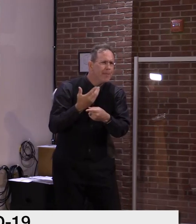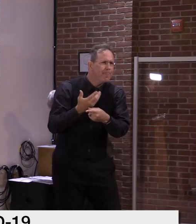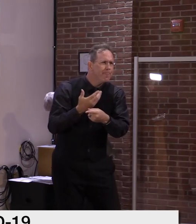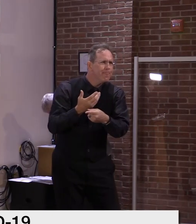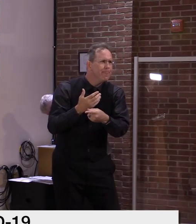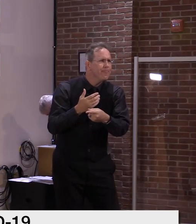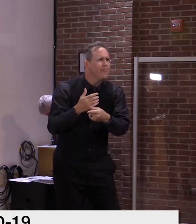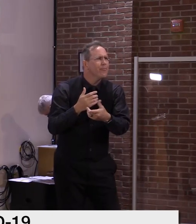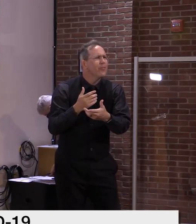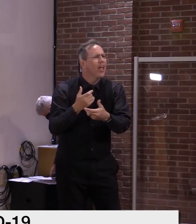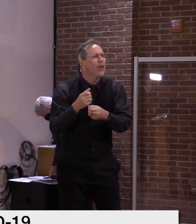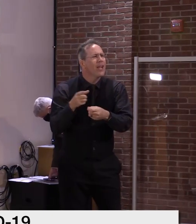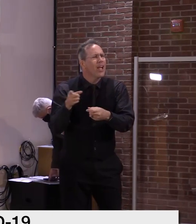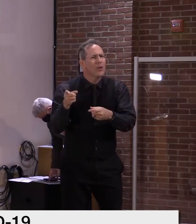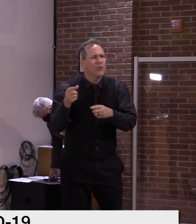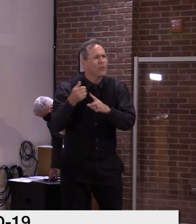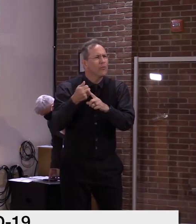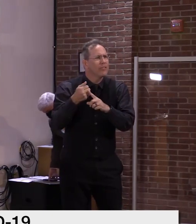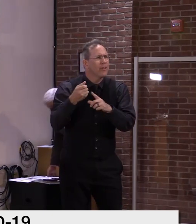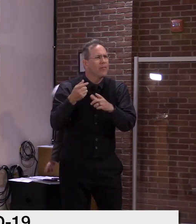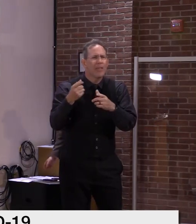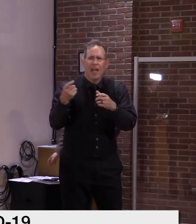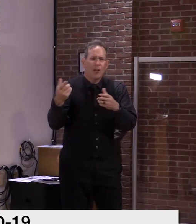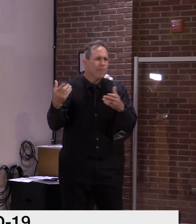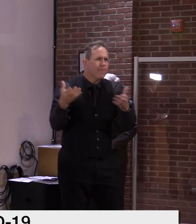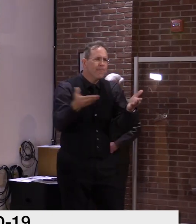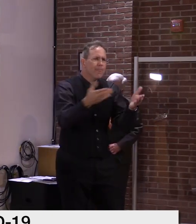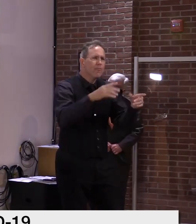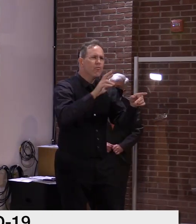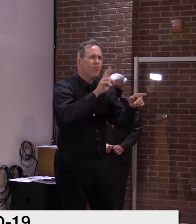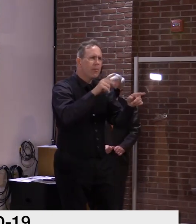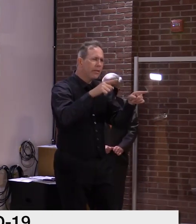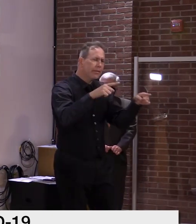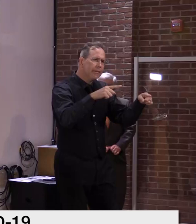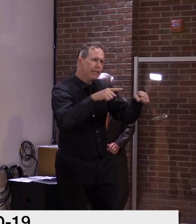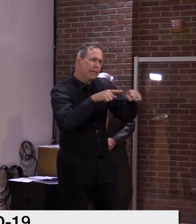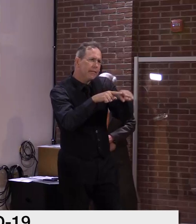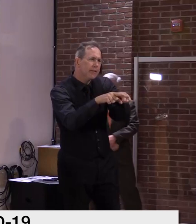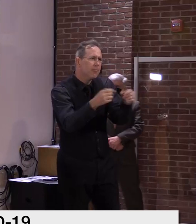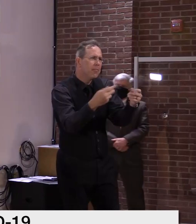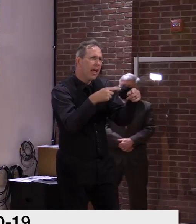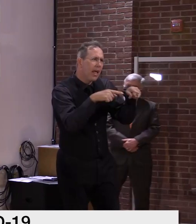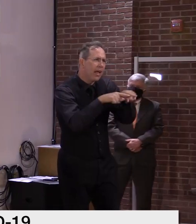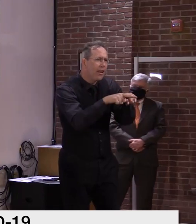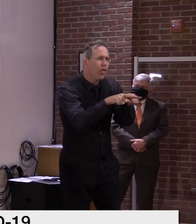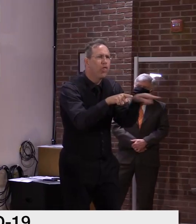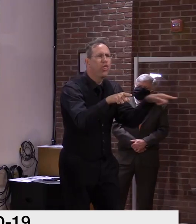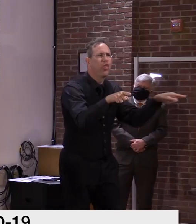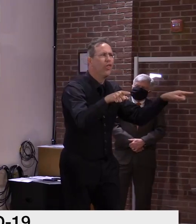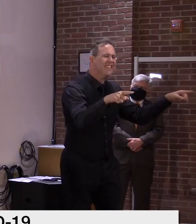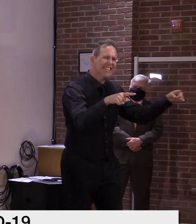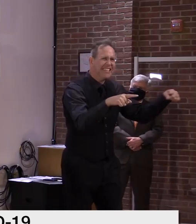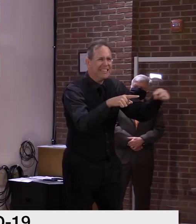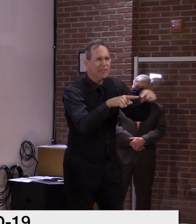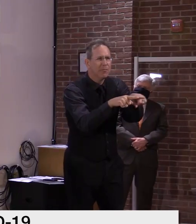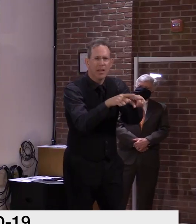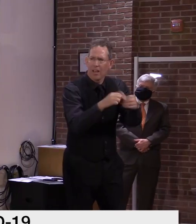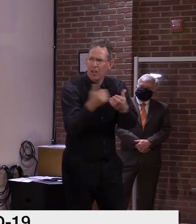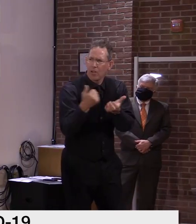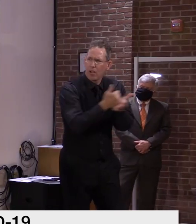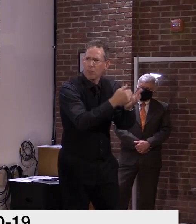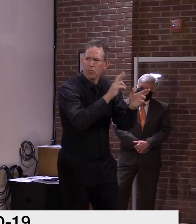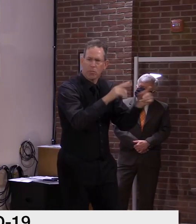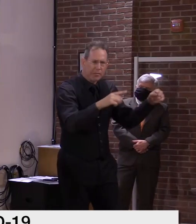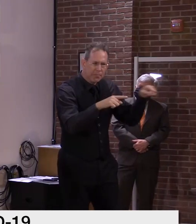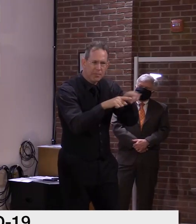the party you do belong to? Yeah, I will say that I think it's unfortunate the tact that